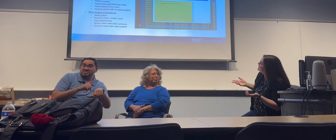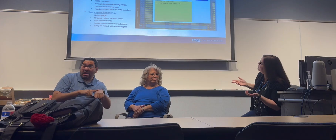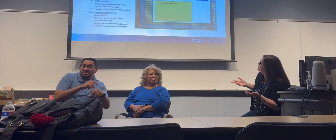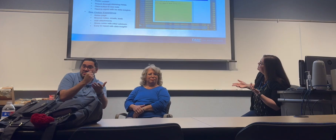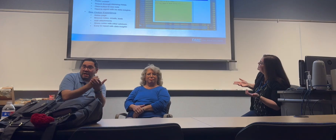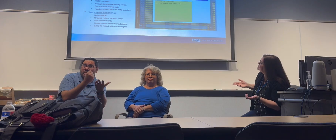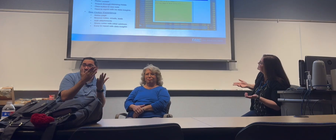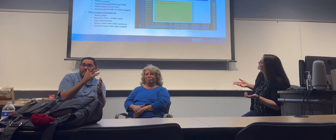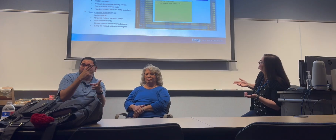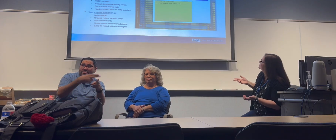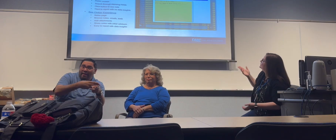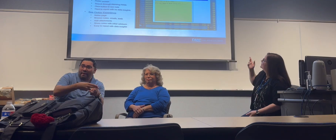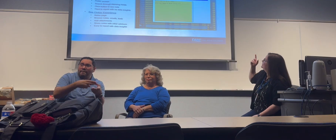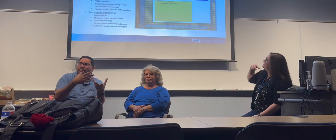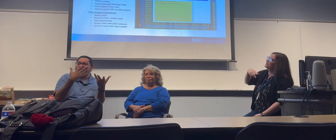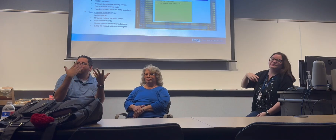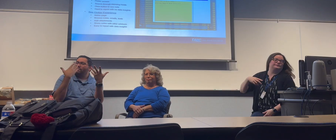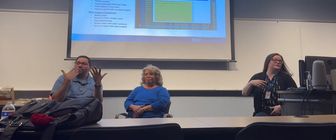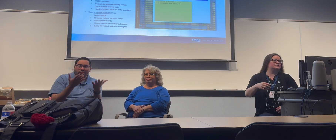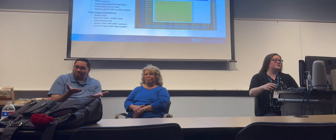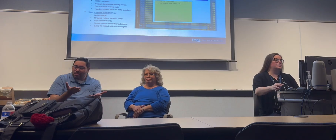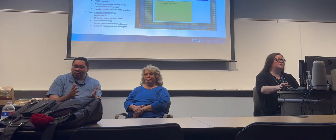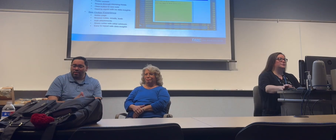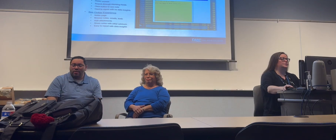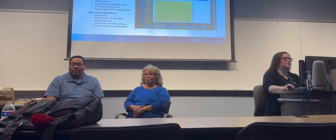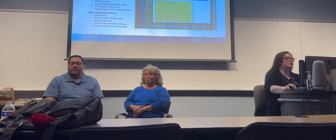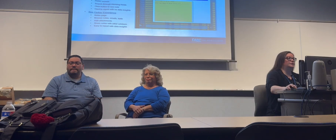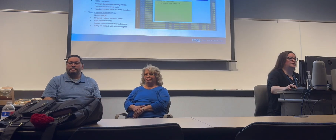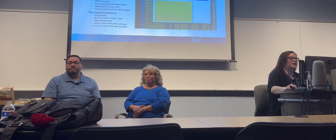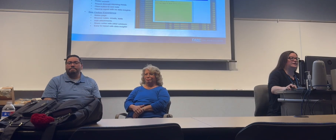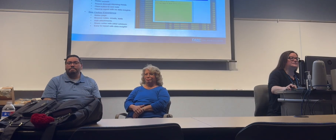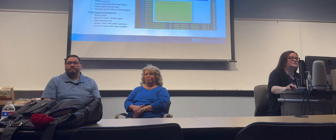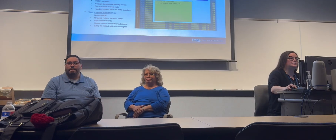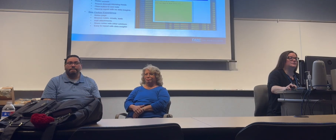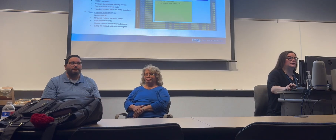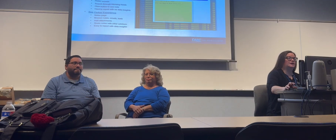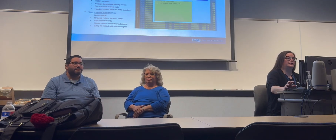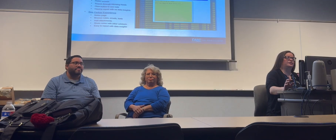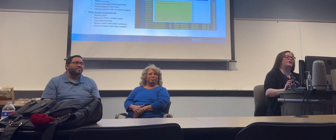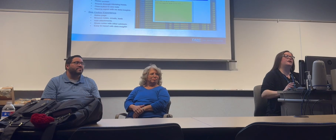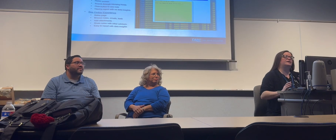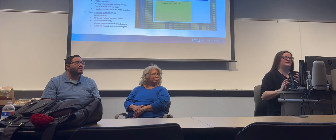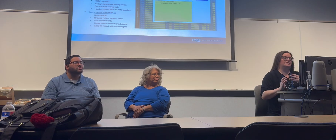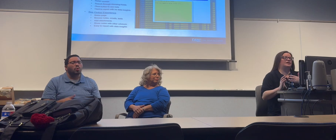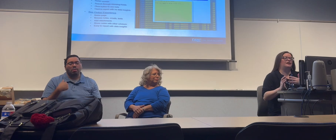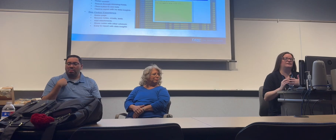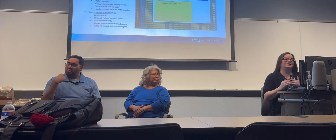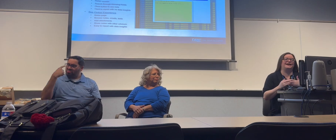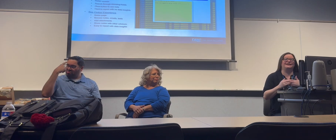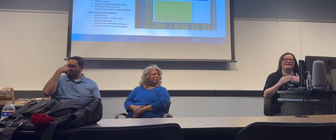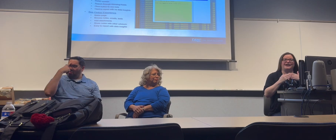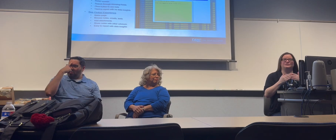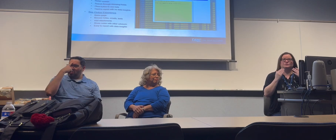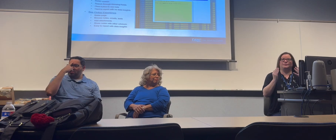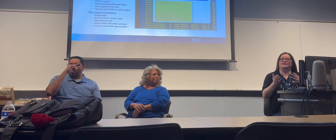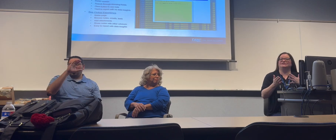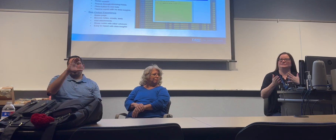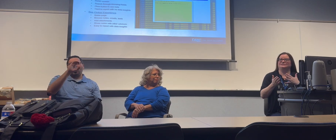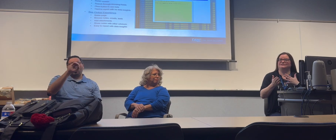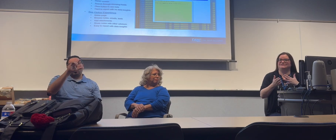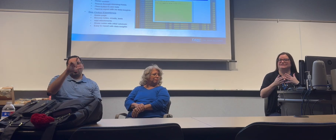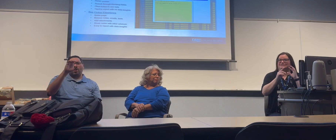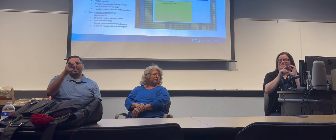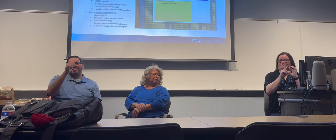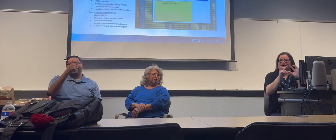put their name, maybe they didn't. So I also thought that colleague had an actual